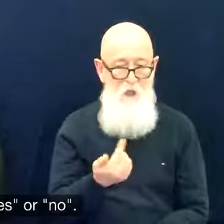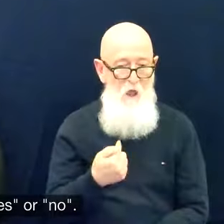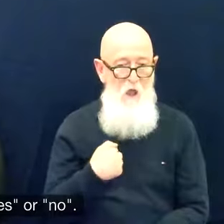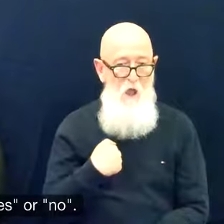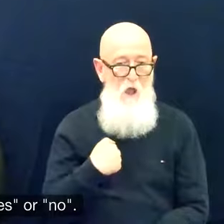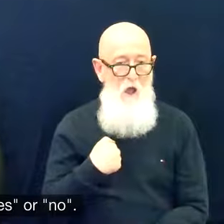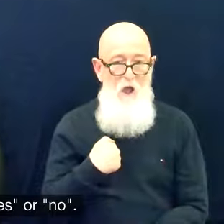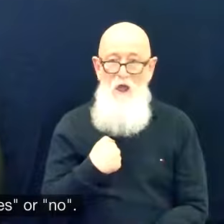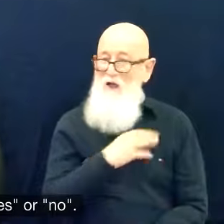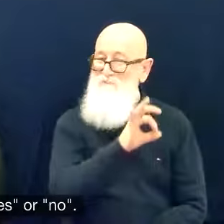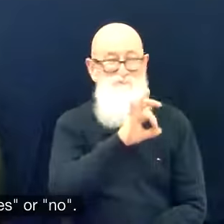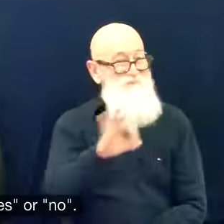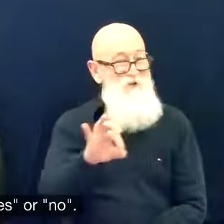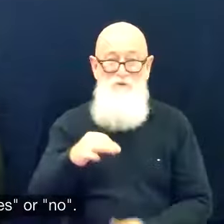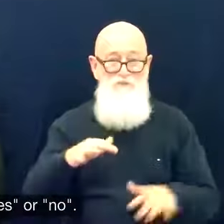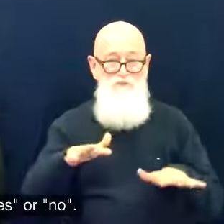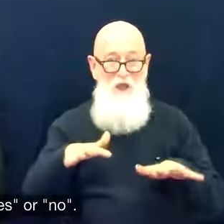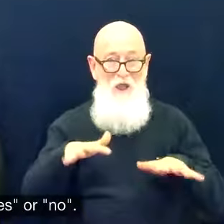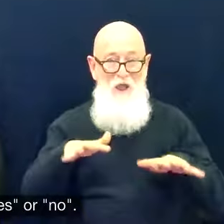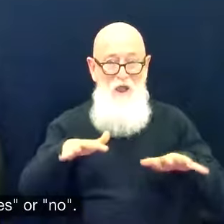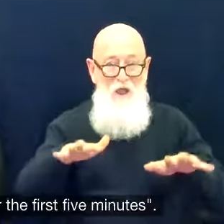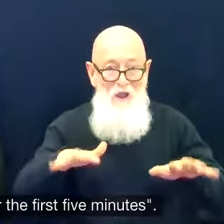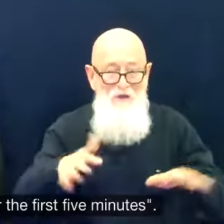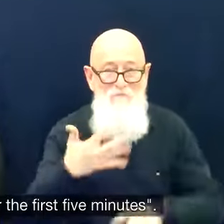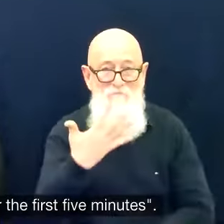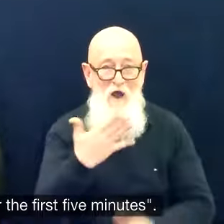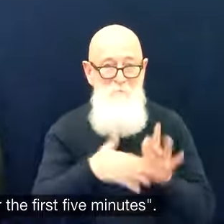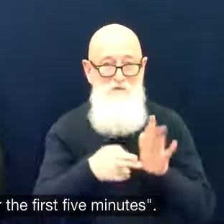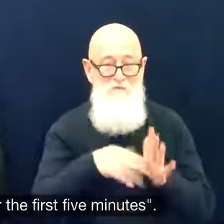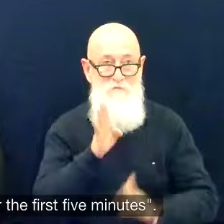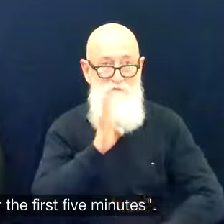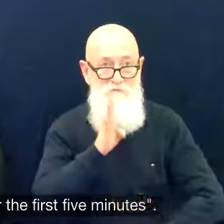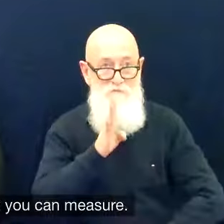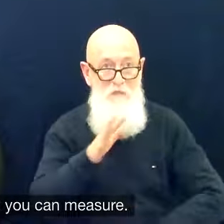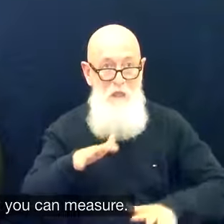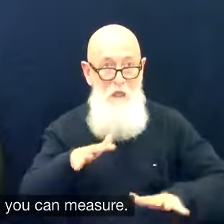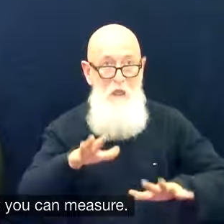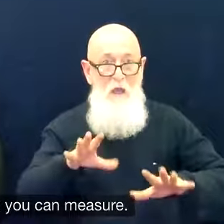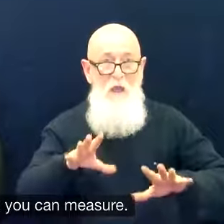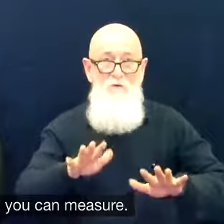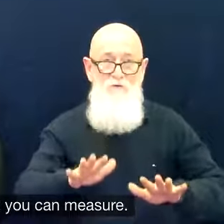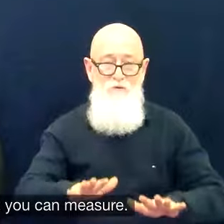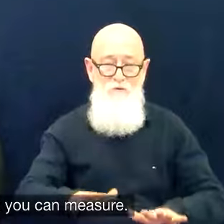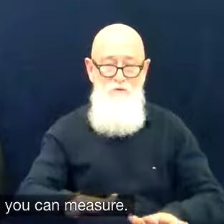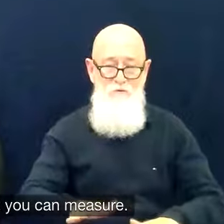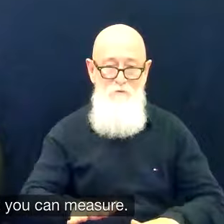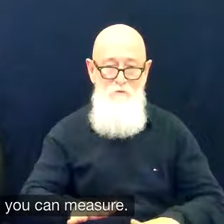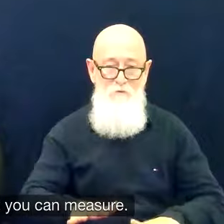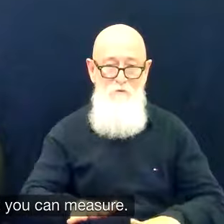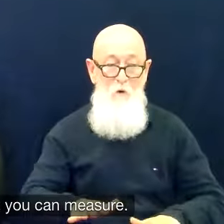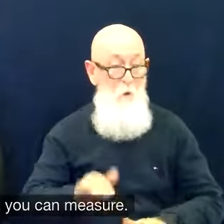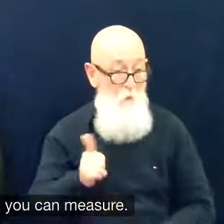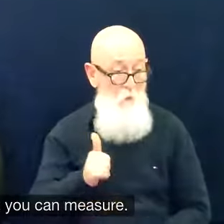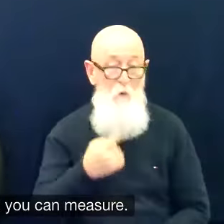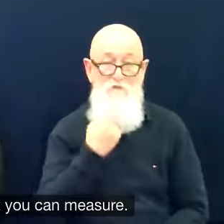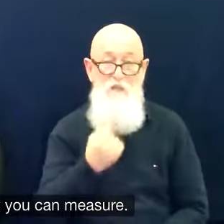shake after the first 5 minutes. I don't know, something that you can measure. Or I didn't shake at all. Like, building all of these